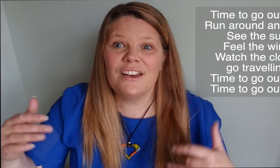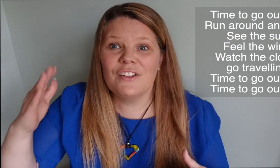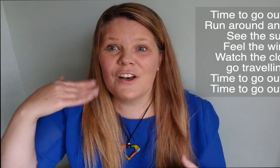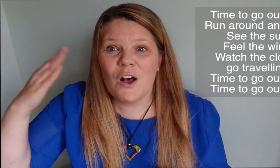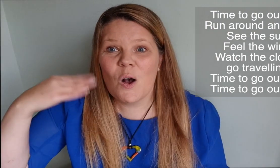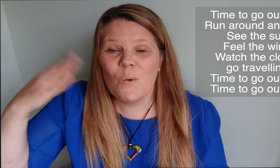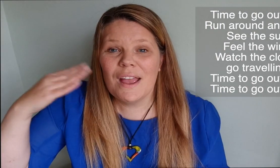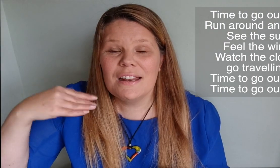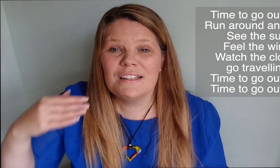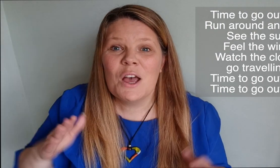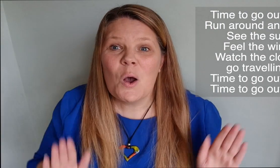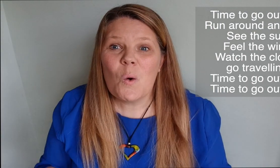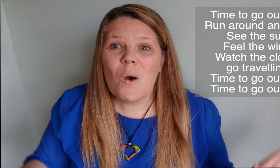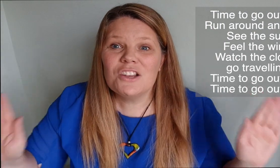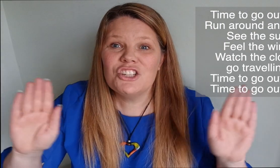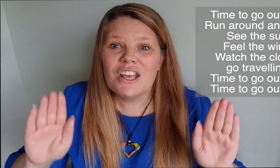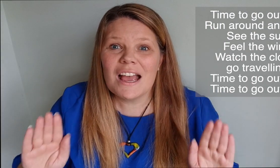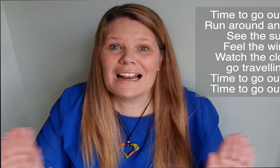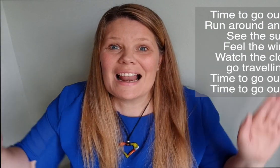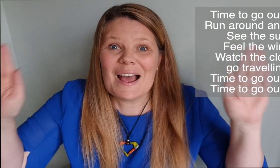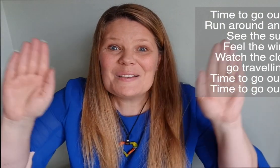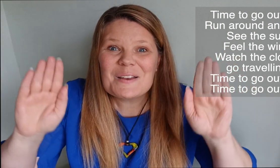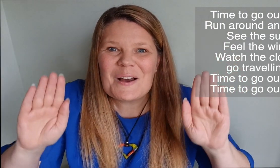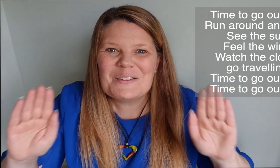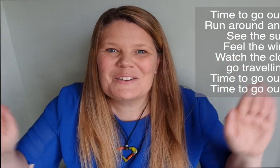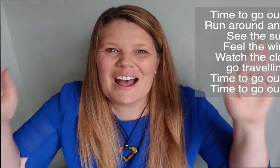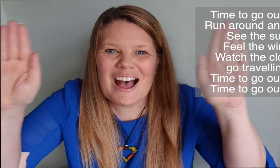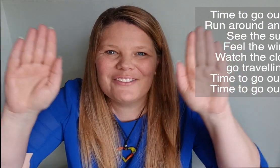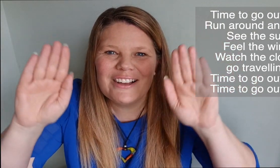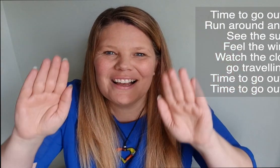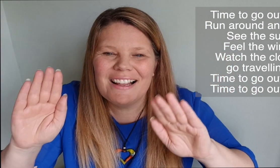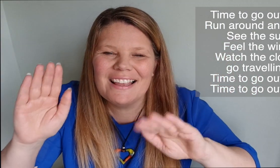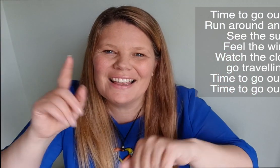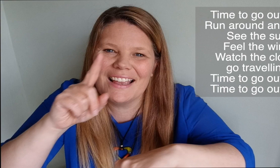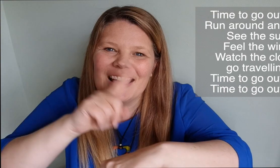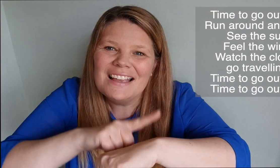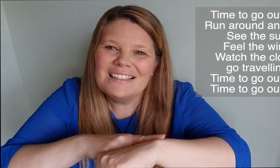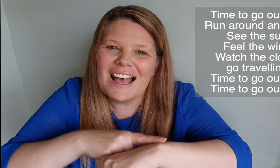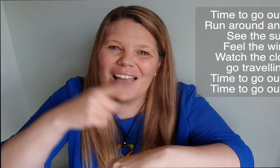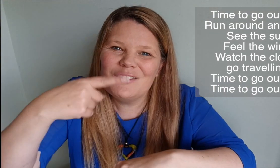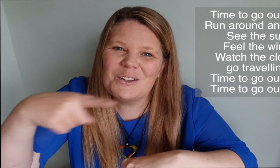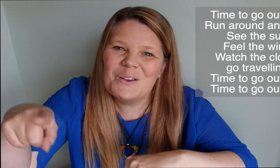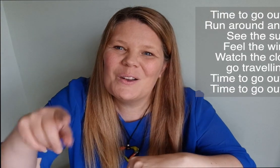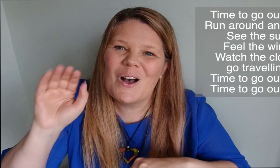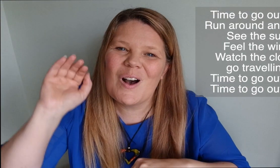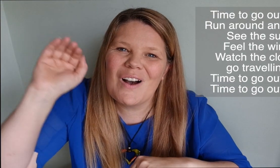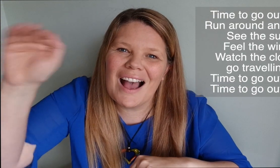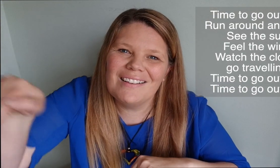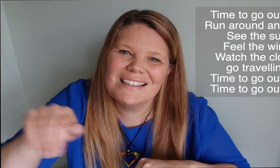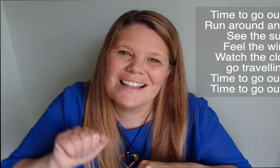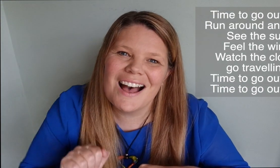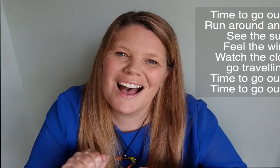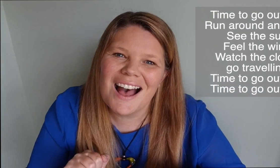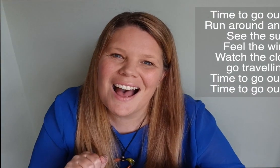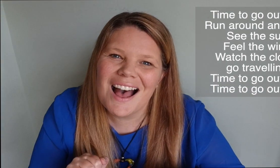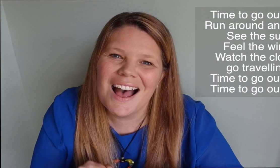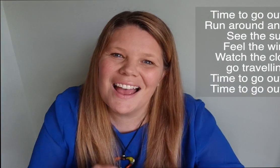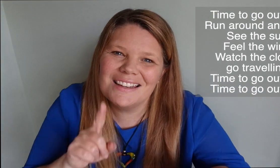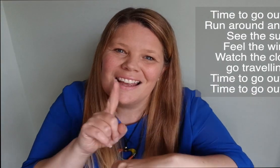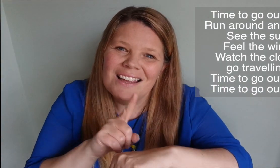the wind. Watch the clouds go travelling. Time to go outside.